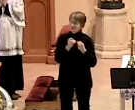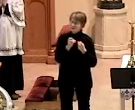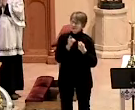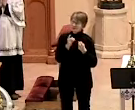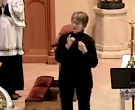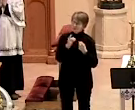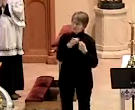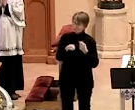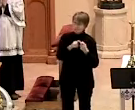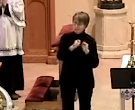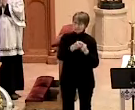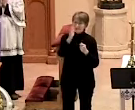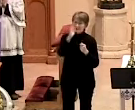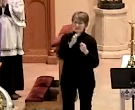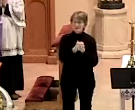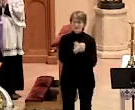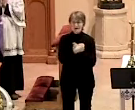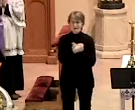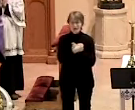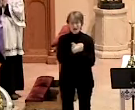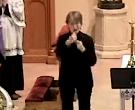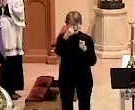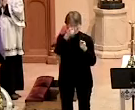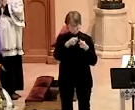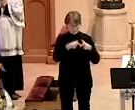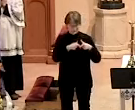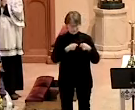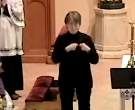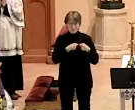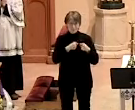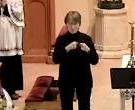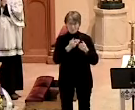reminder that we're in this beautiful season of grace.